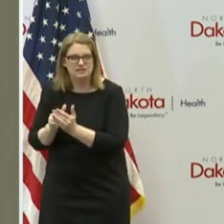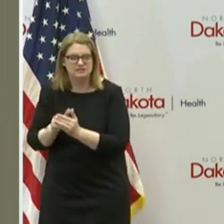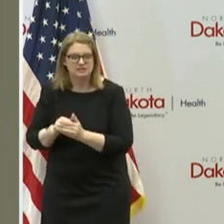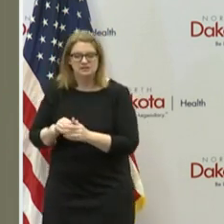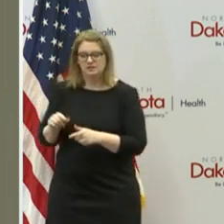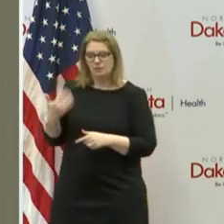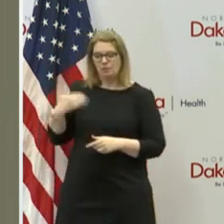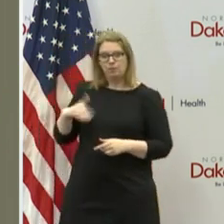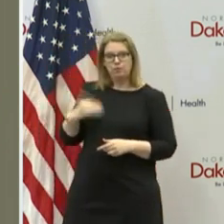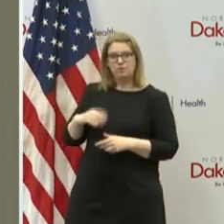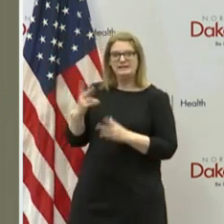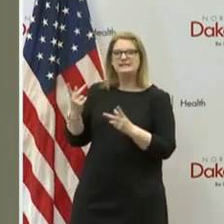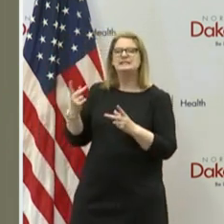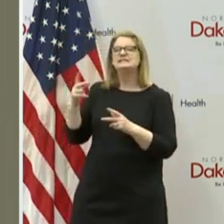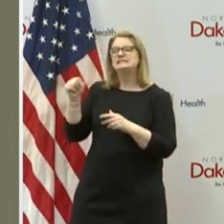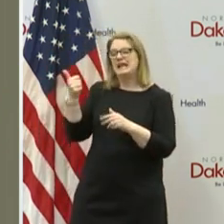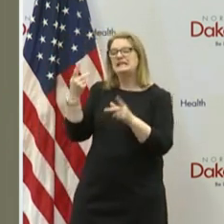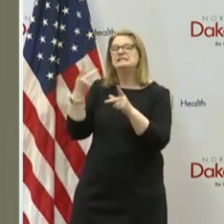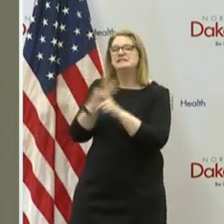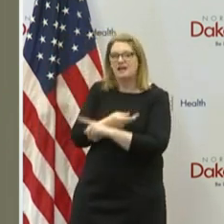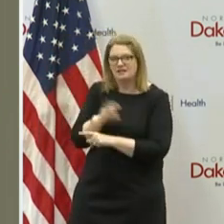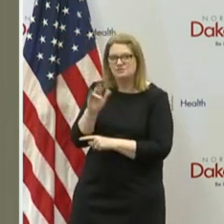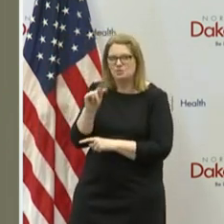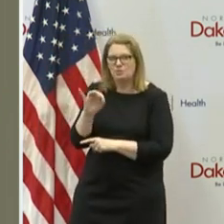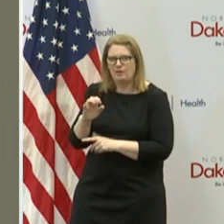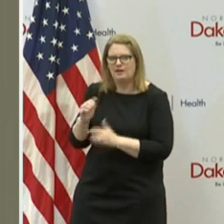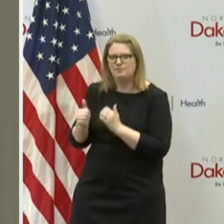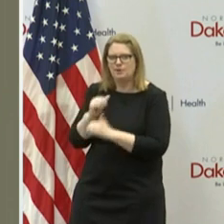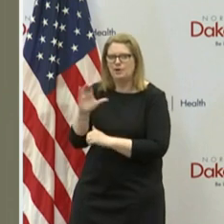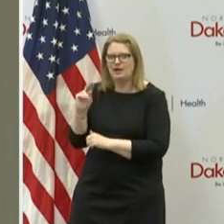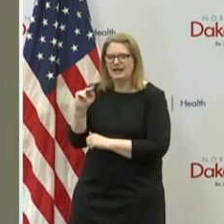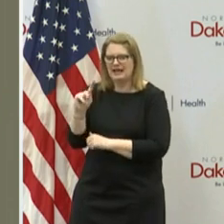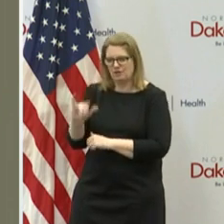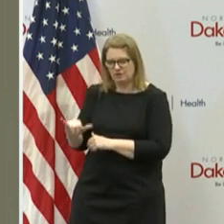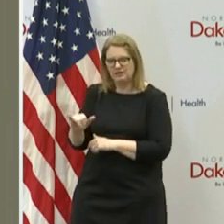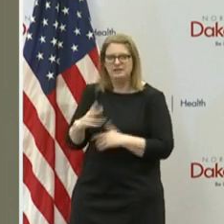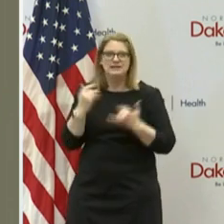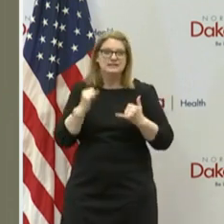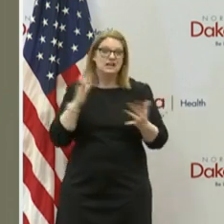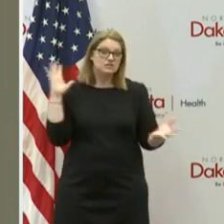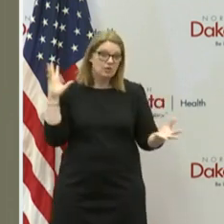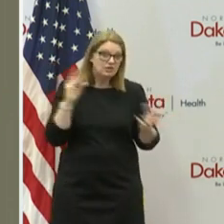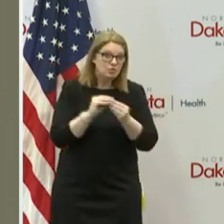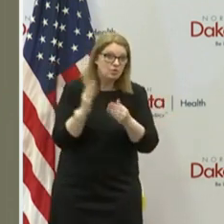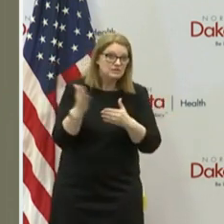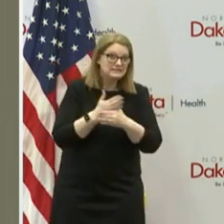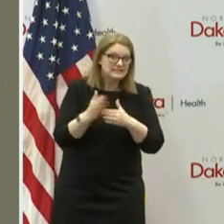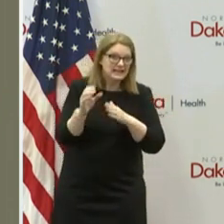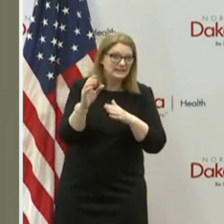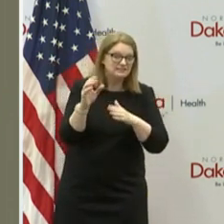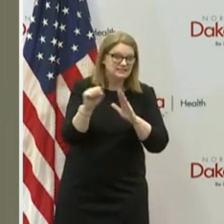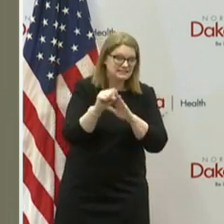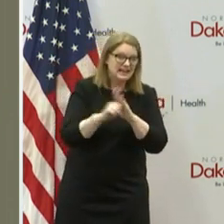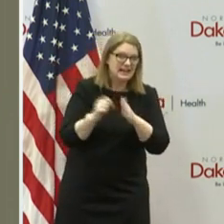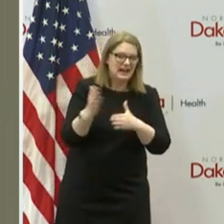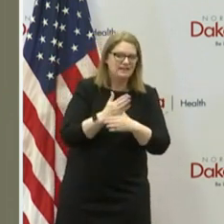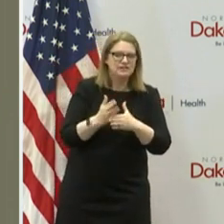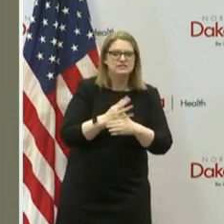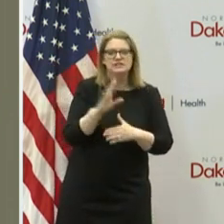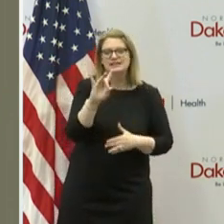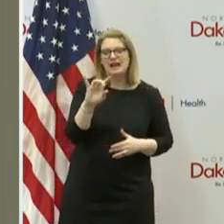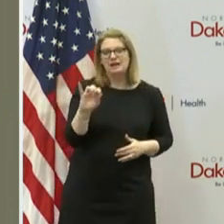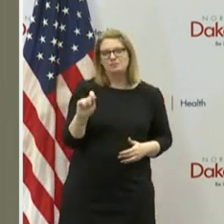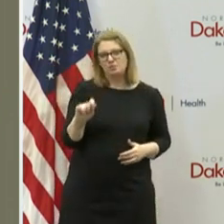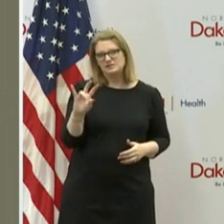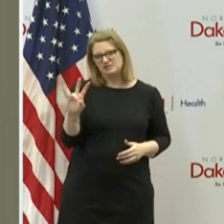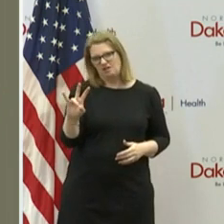the rate per thousand in those two counties than it is in the rest of the state. That brings the average to 8.7, which is not that